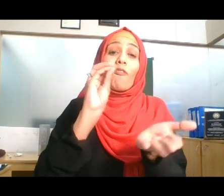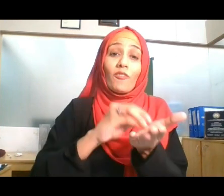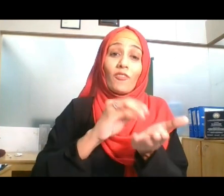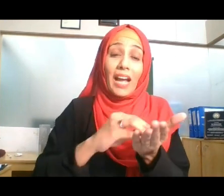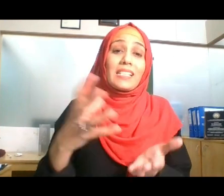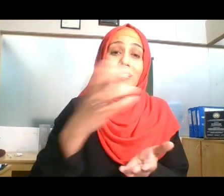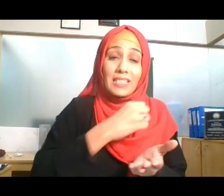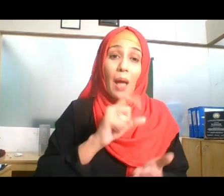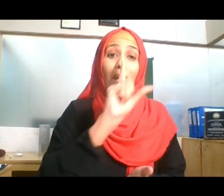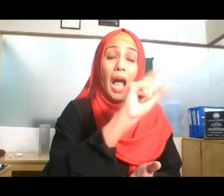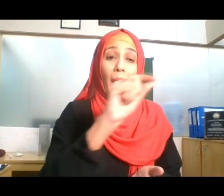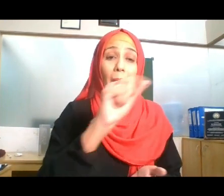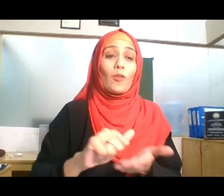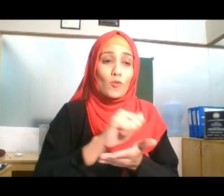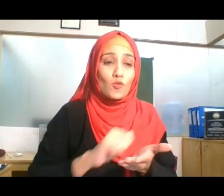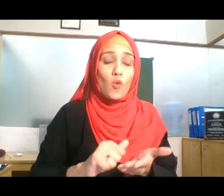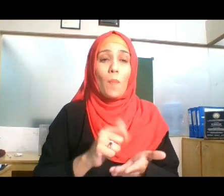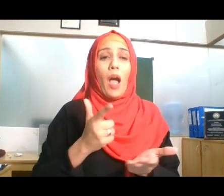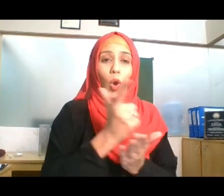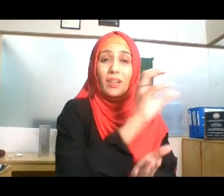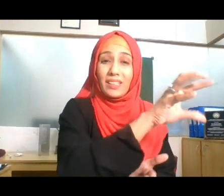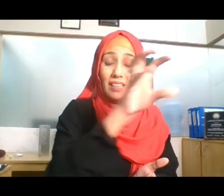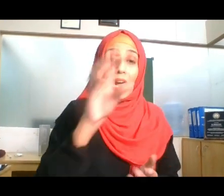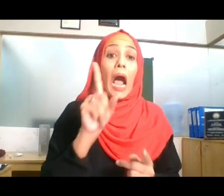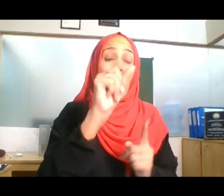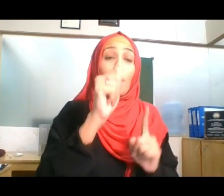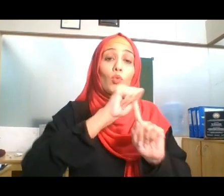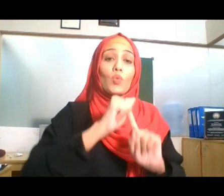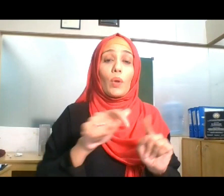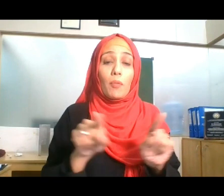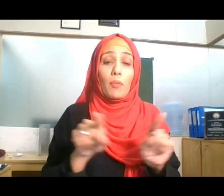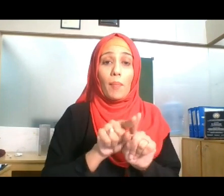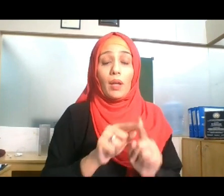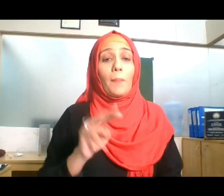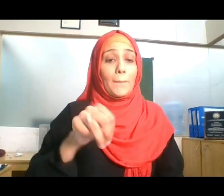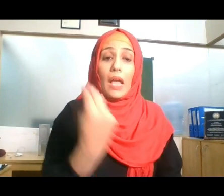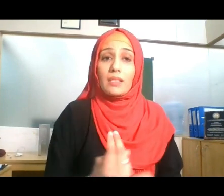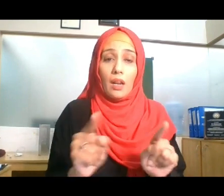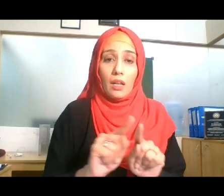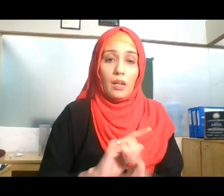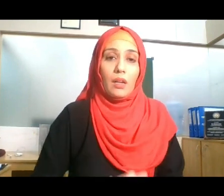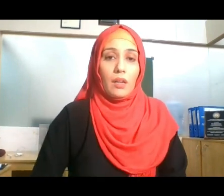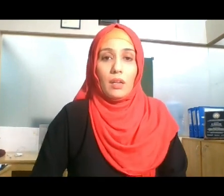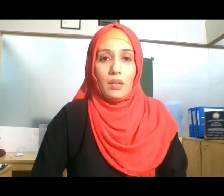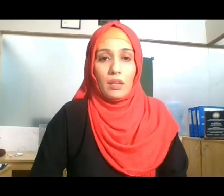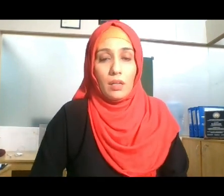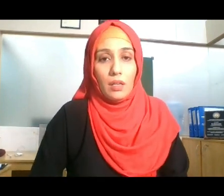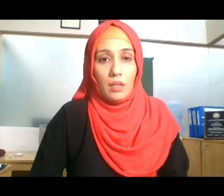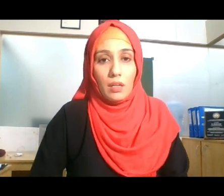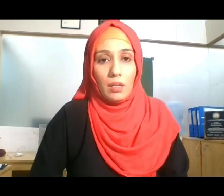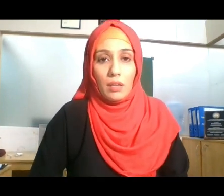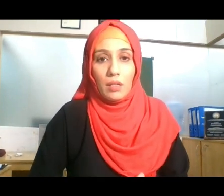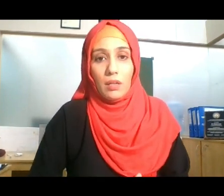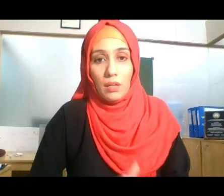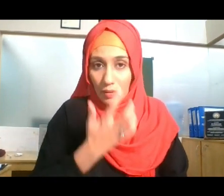districts, given a specific need, a specific disability, for example. But we don't have that, and that's something that